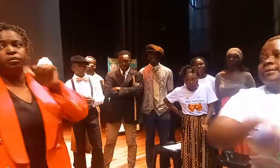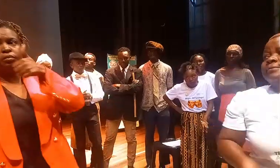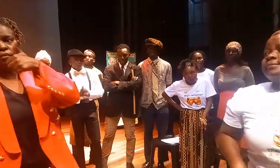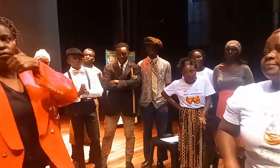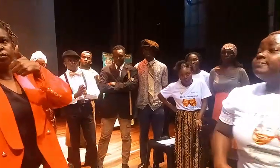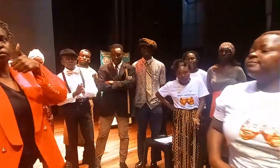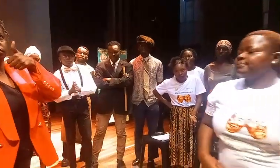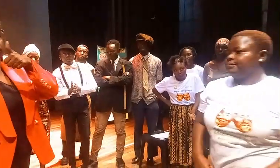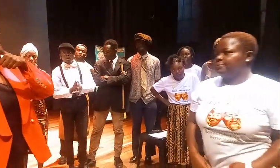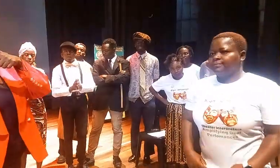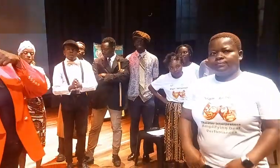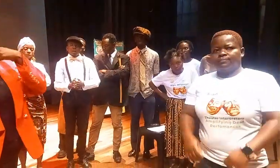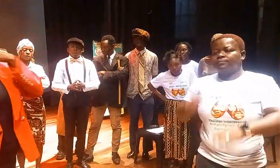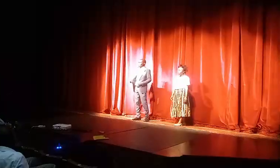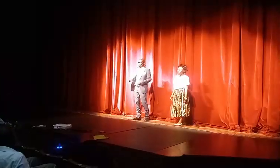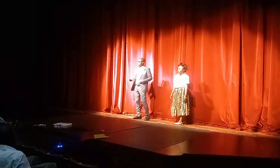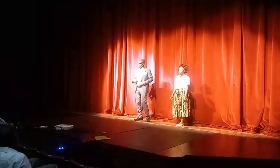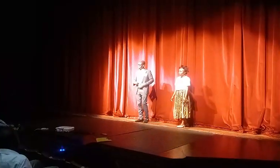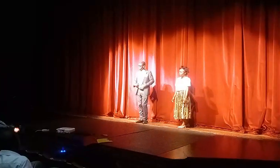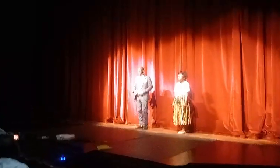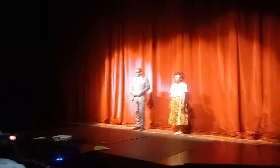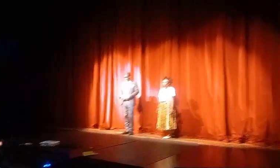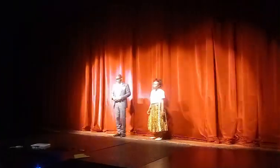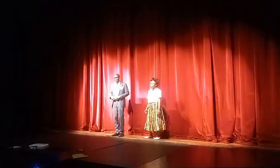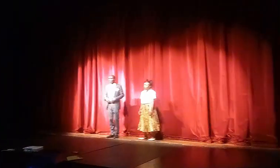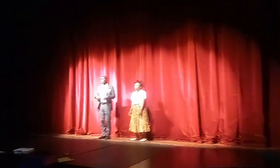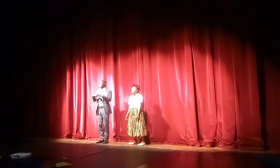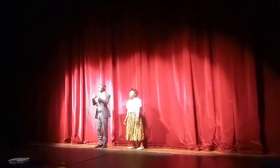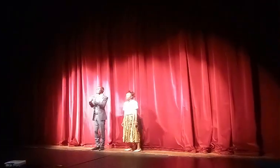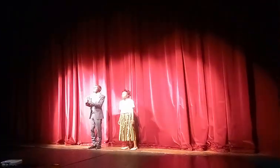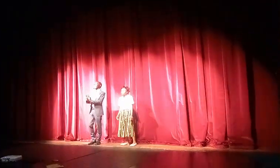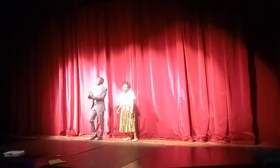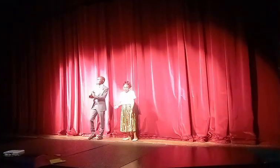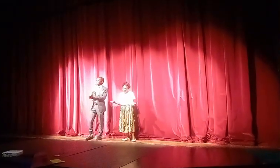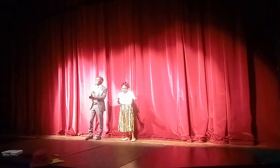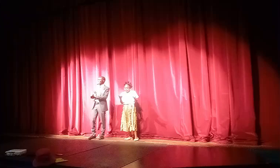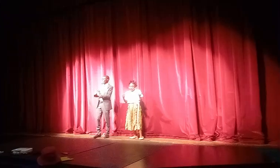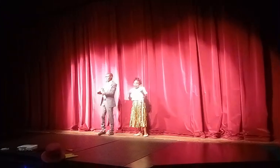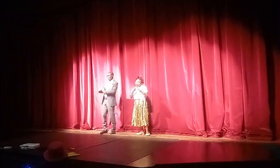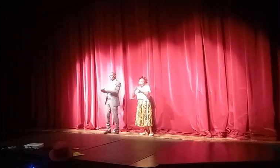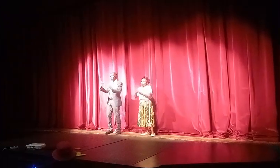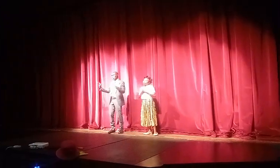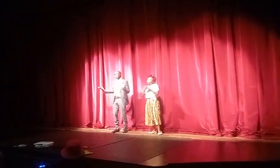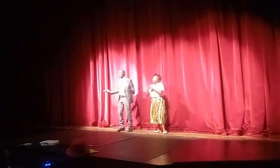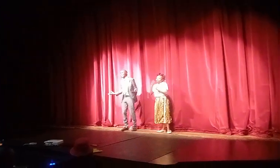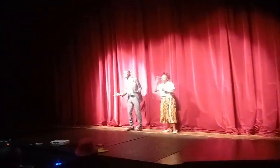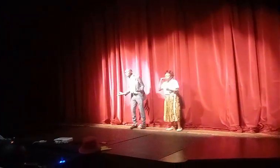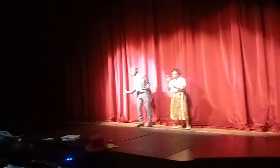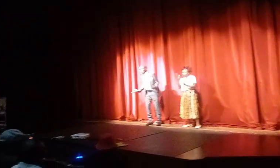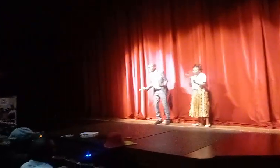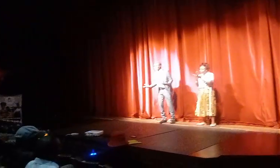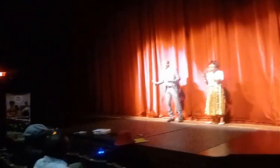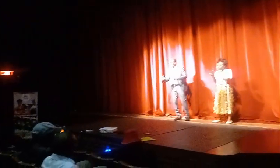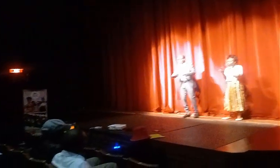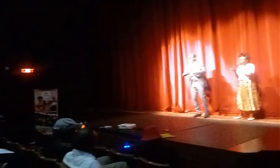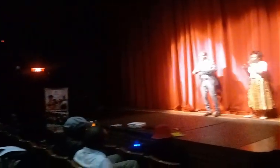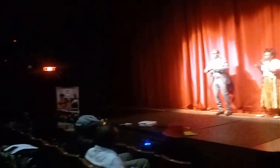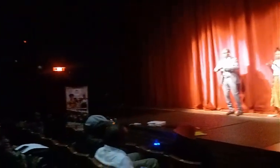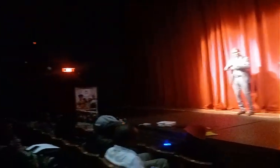Yeah. Khuluma lokhu kabe. These are the challenges that deaf people have, and they are